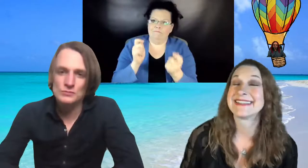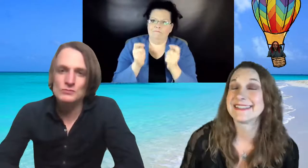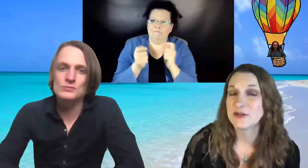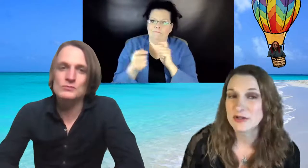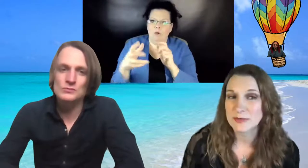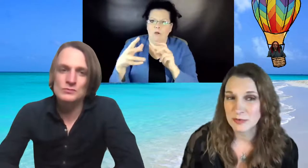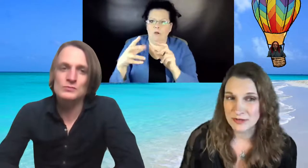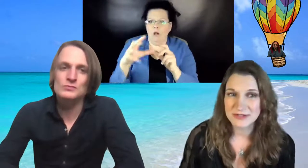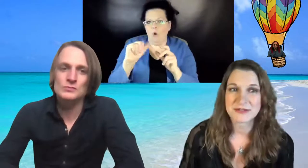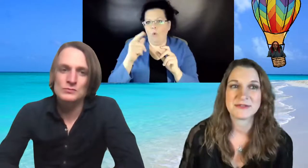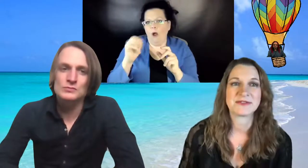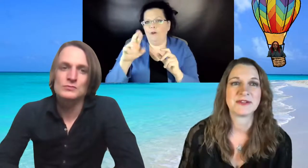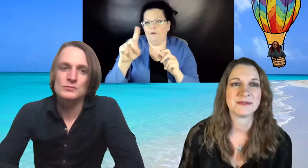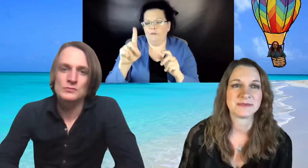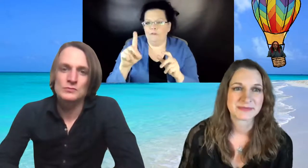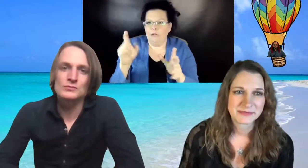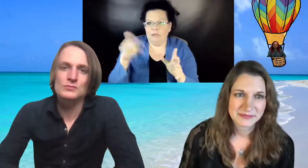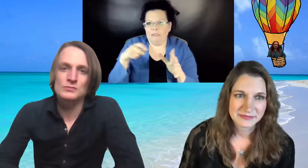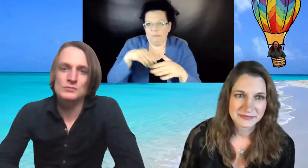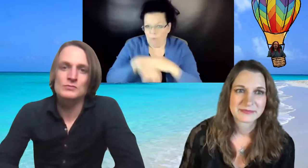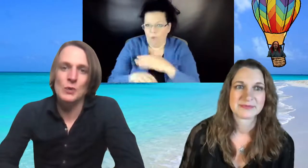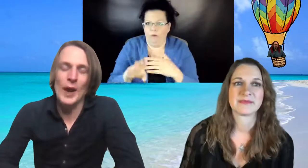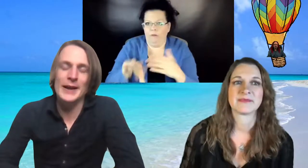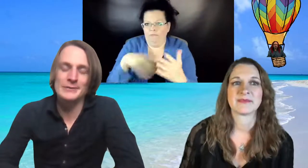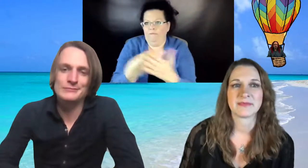not necessarily born into. So,